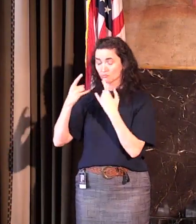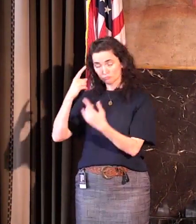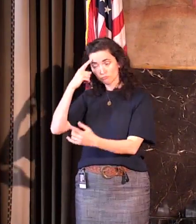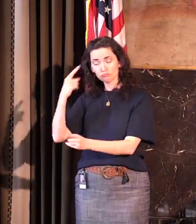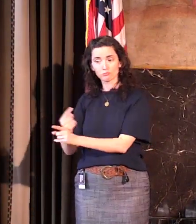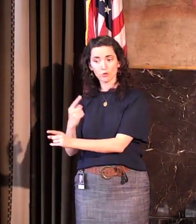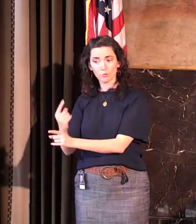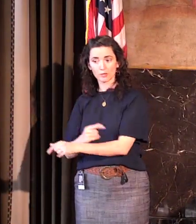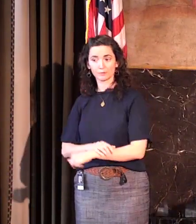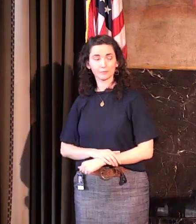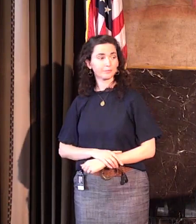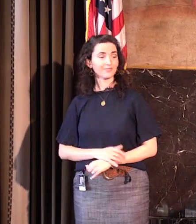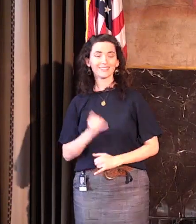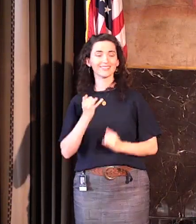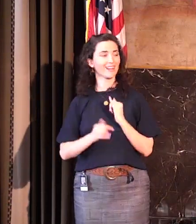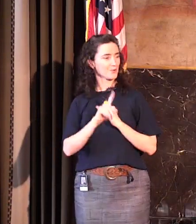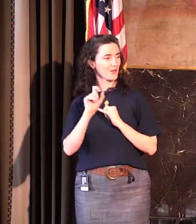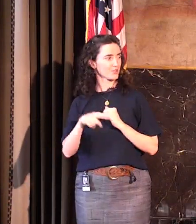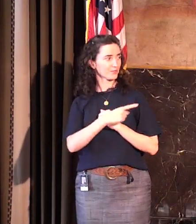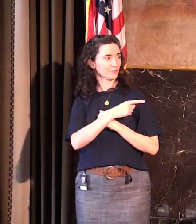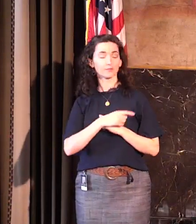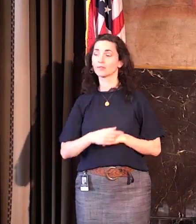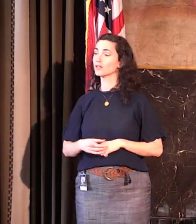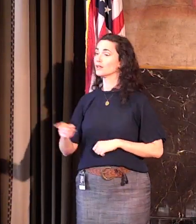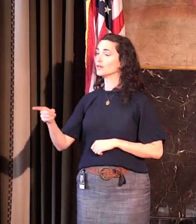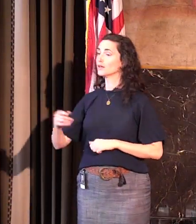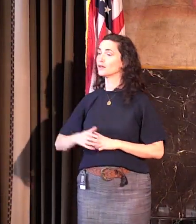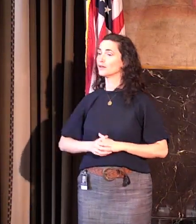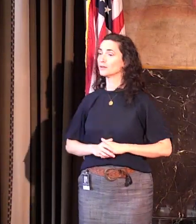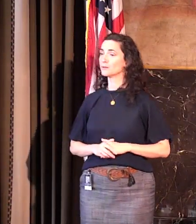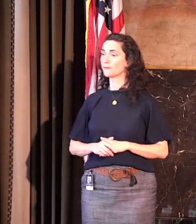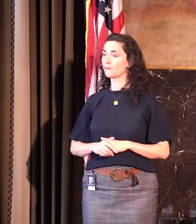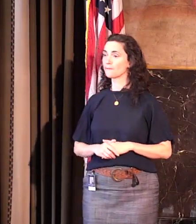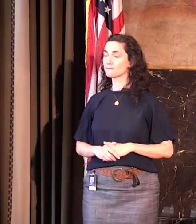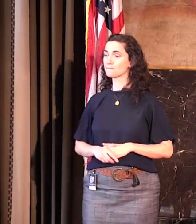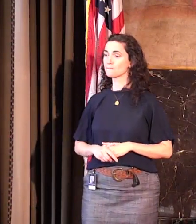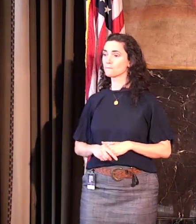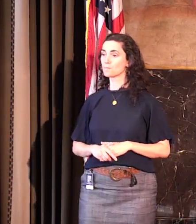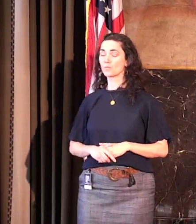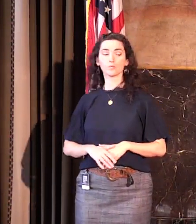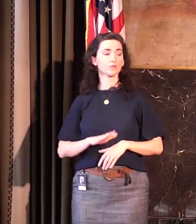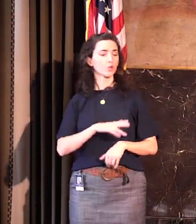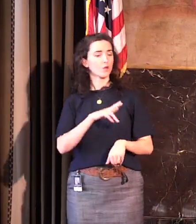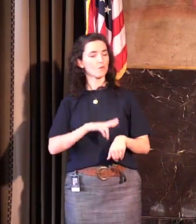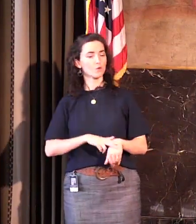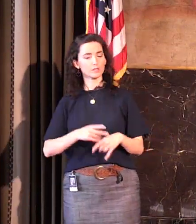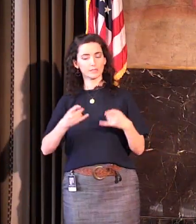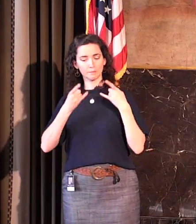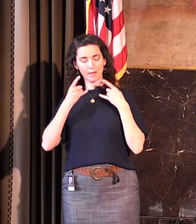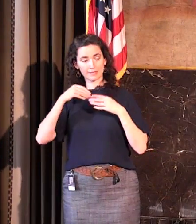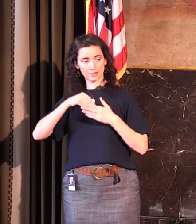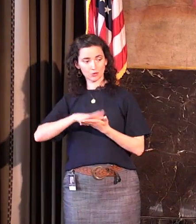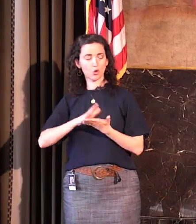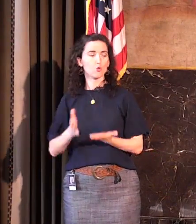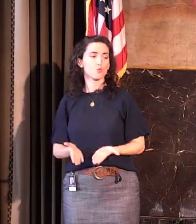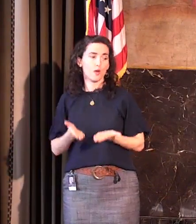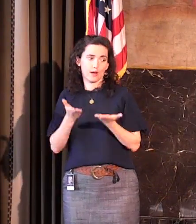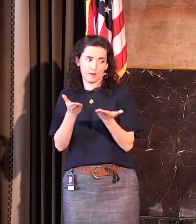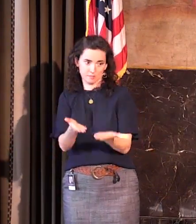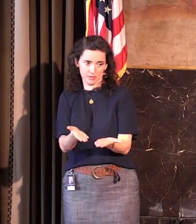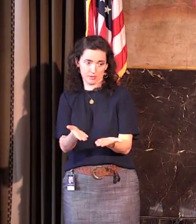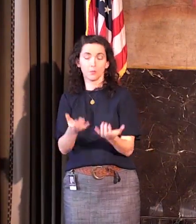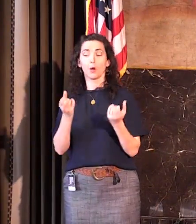appropriate. Last one? Yes, sir. Of course, it's a recommendation to have masks in schools, but there are plenty